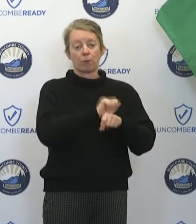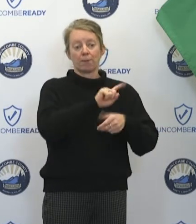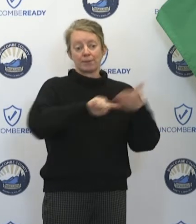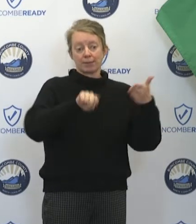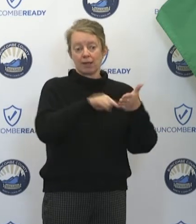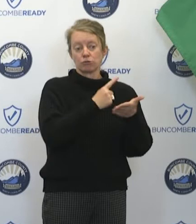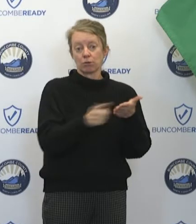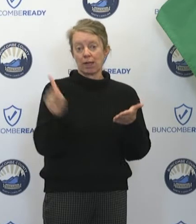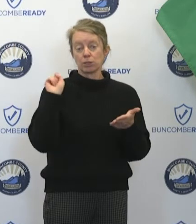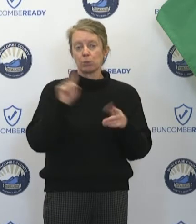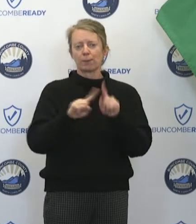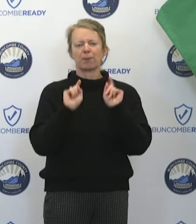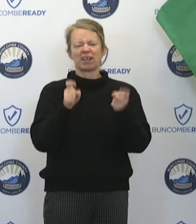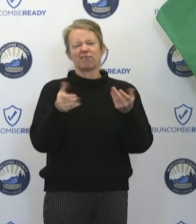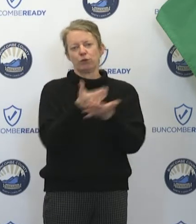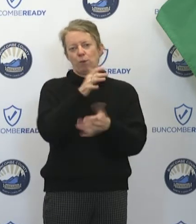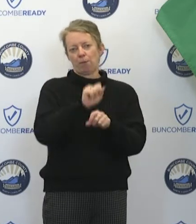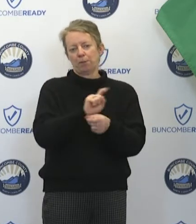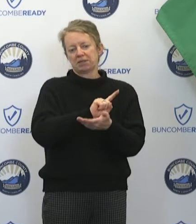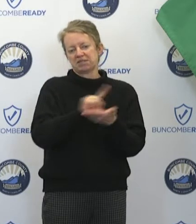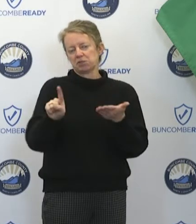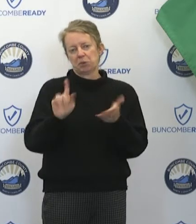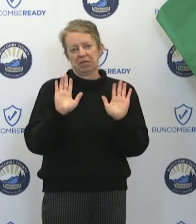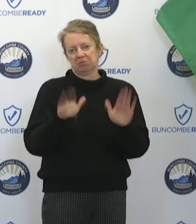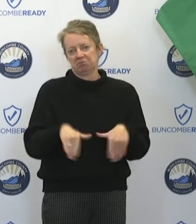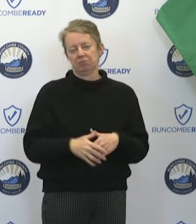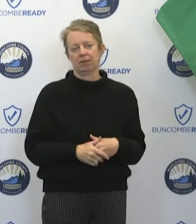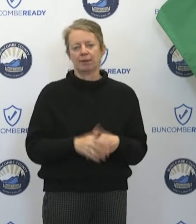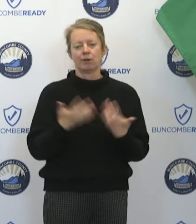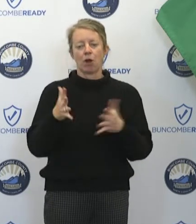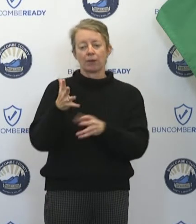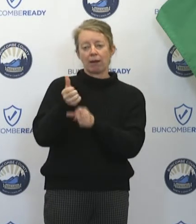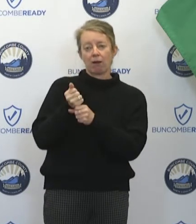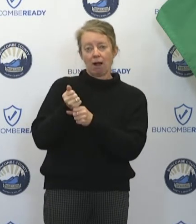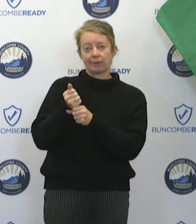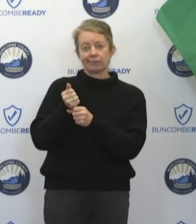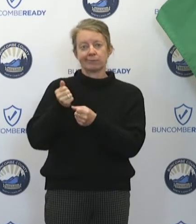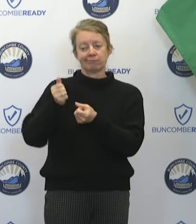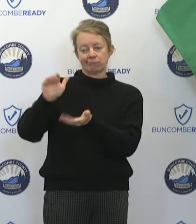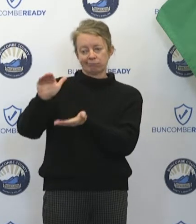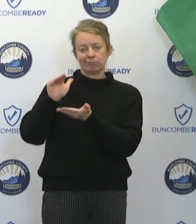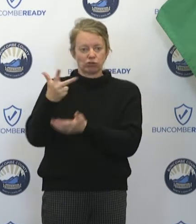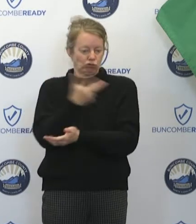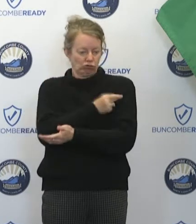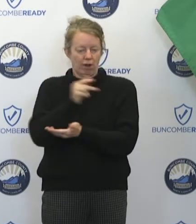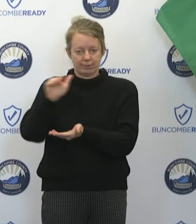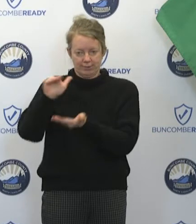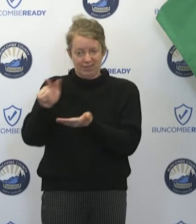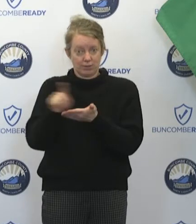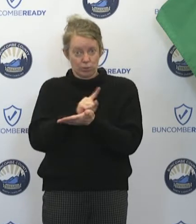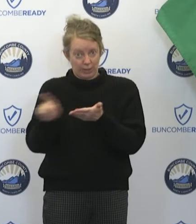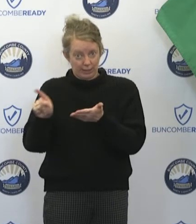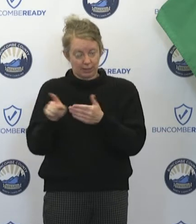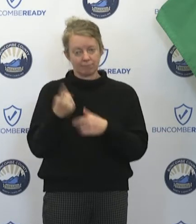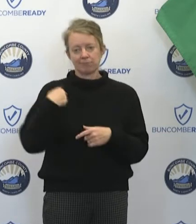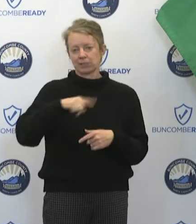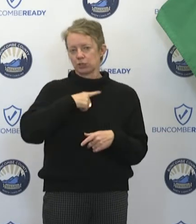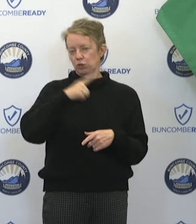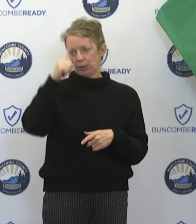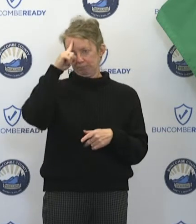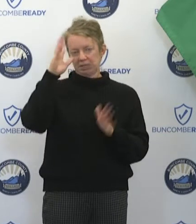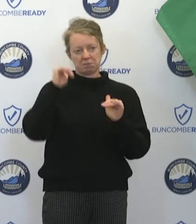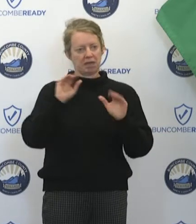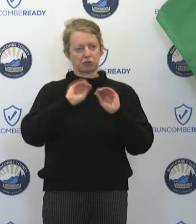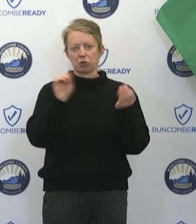week were rescheduled for this week. We have already received our allocation scheduled for this week, and therefore expect no